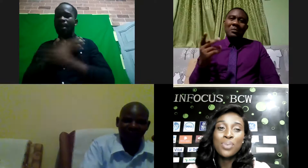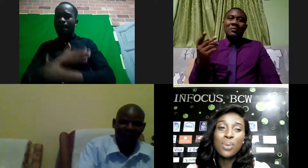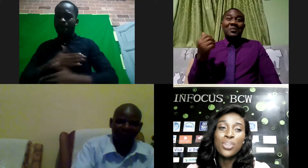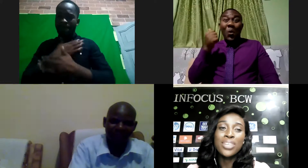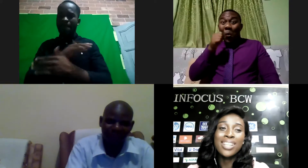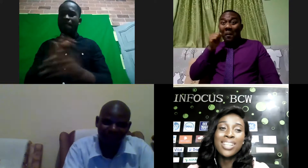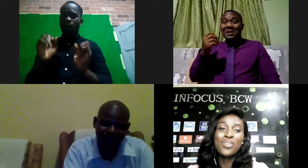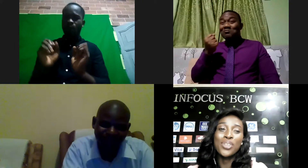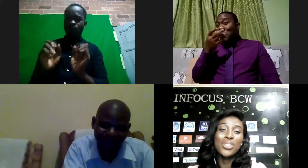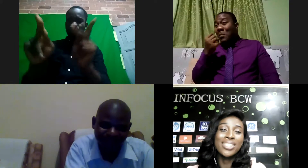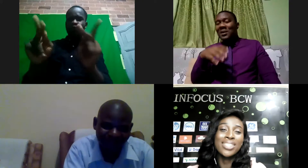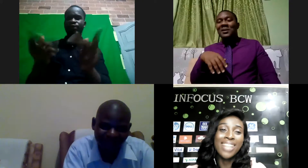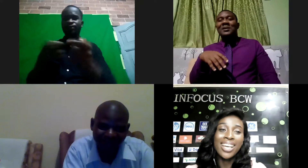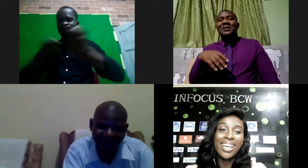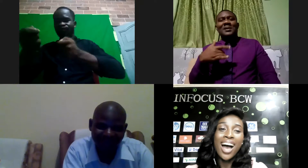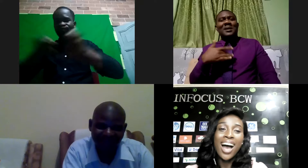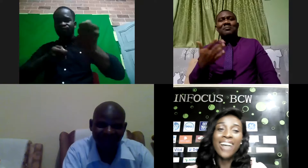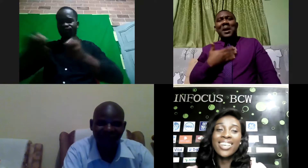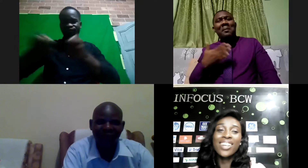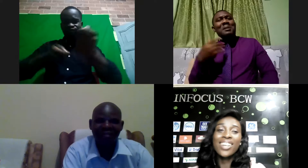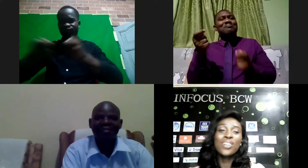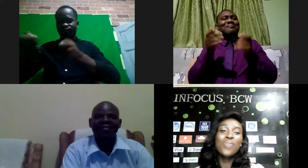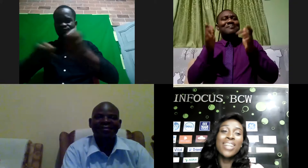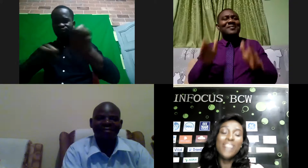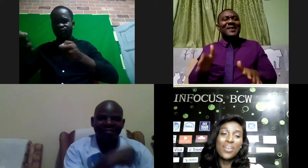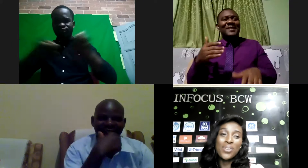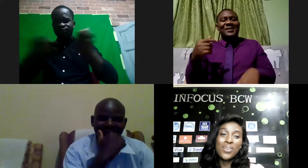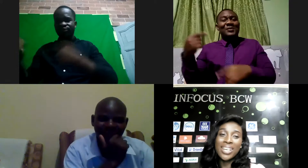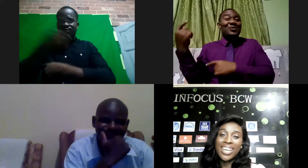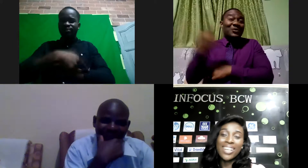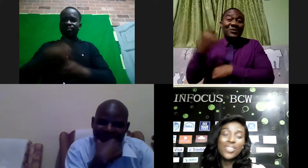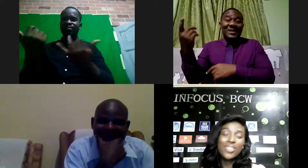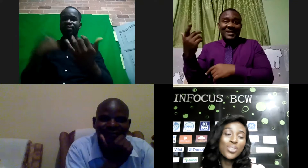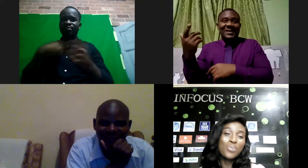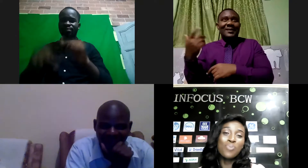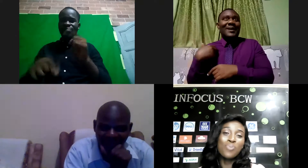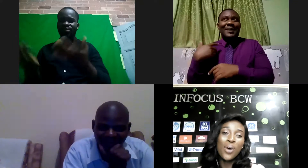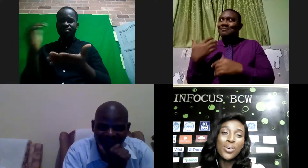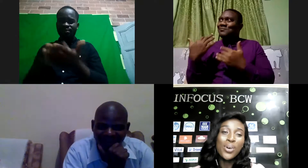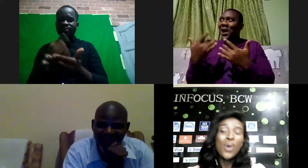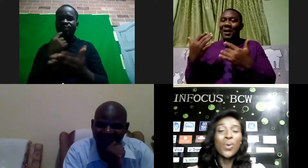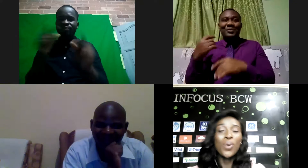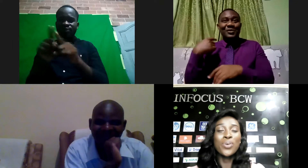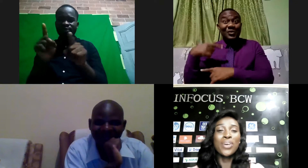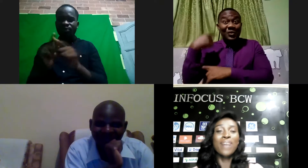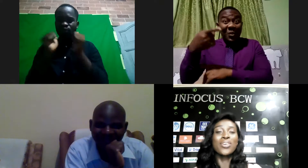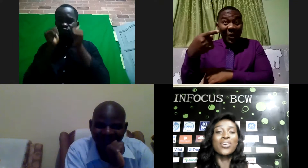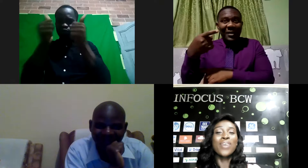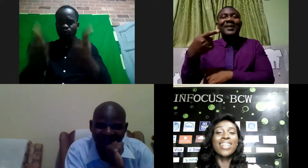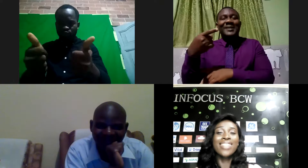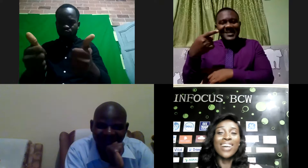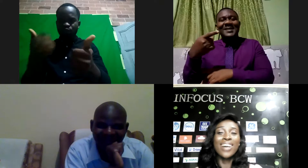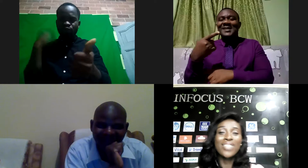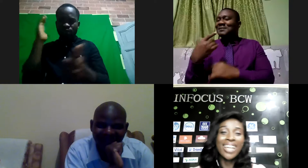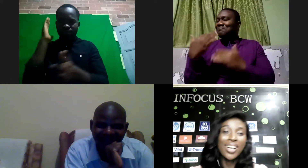be your moderator for today. I cannot wait to have you again tomorrow when we're going to have a